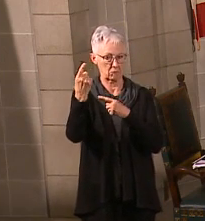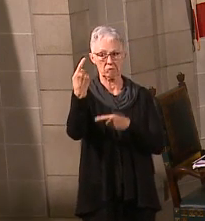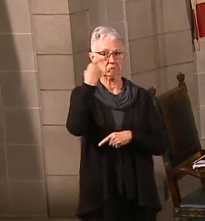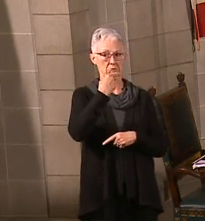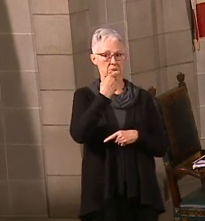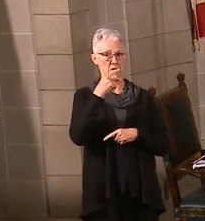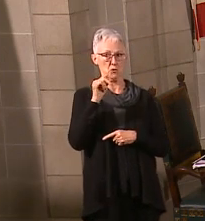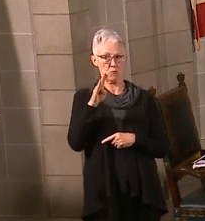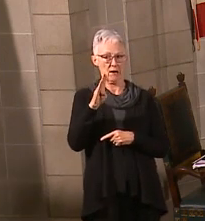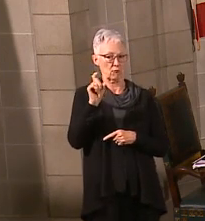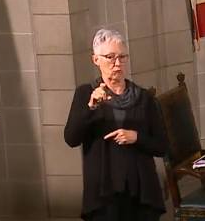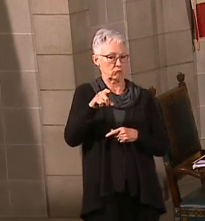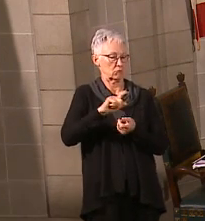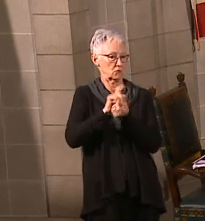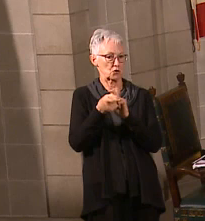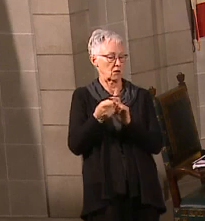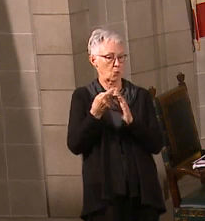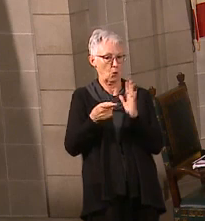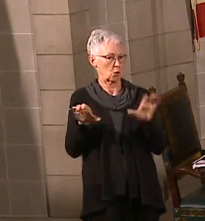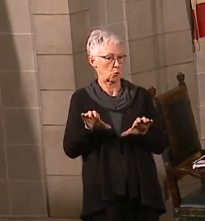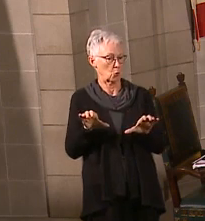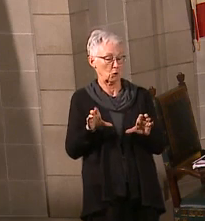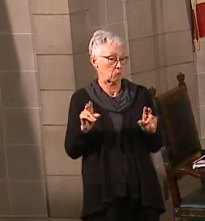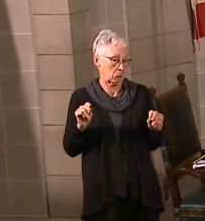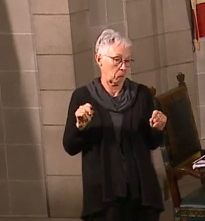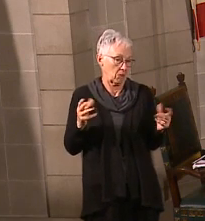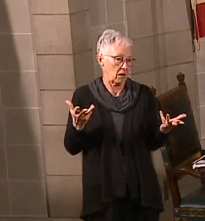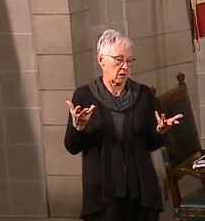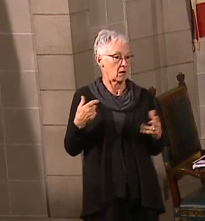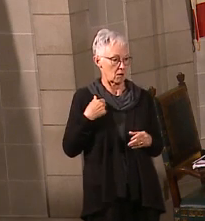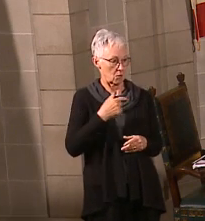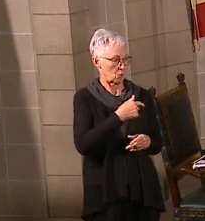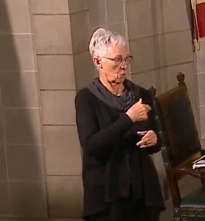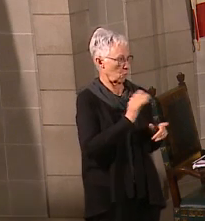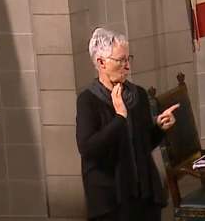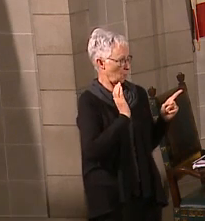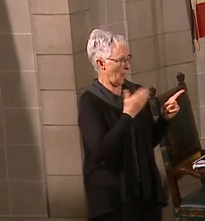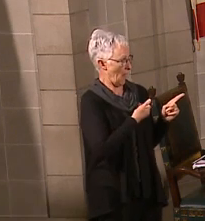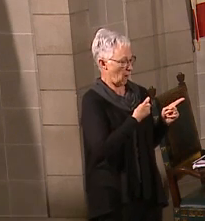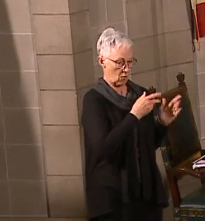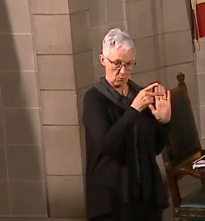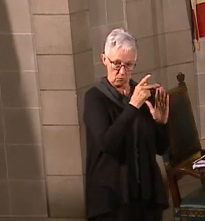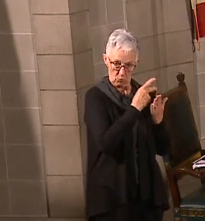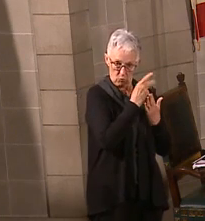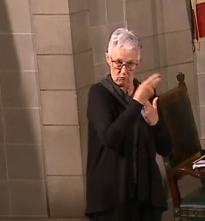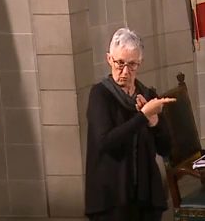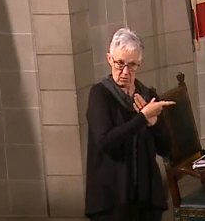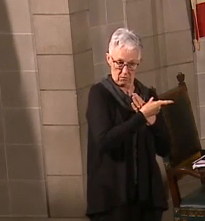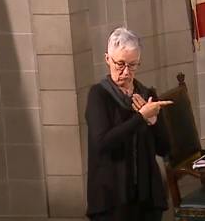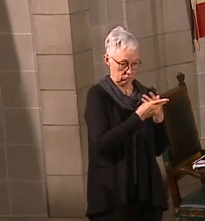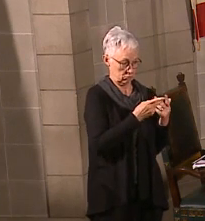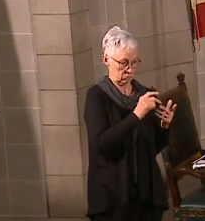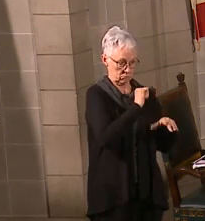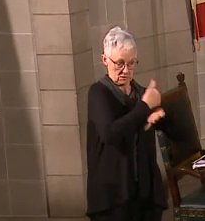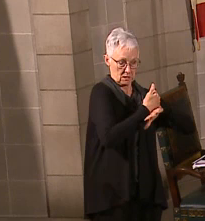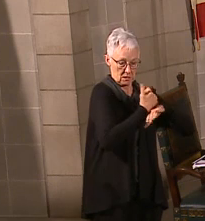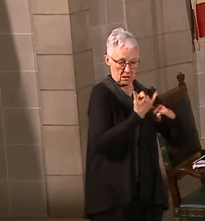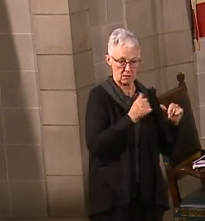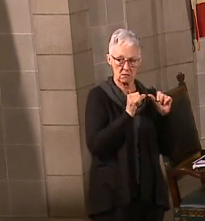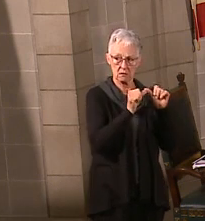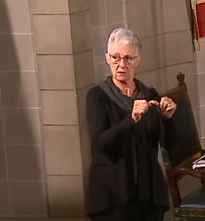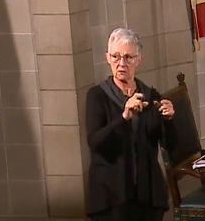what would that look like. Our current program, staying home, right, goes to the end of April. So we will be looking